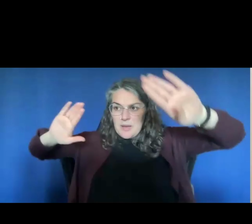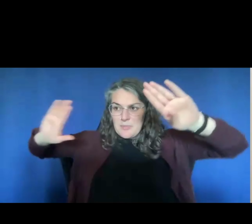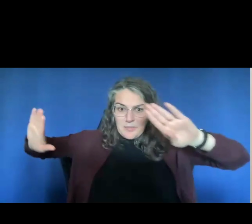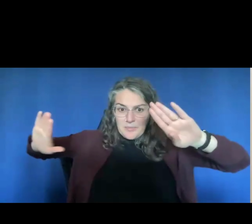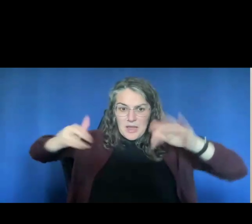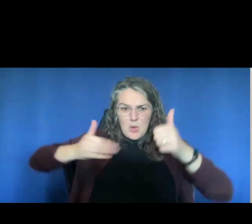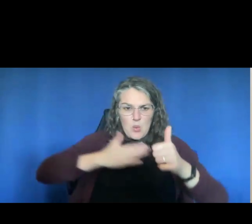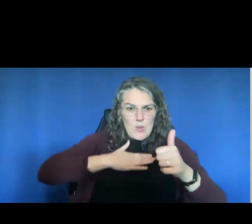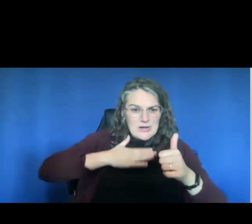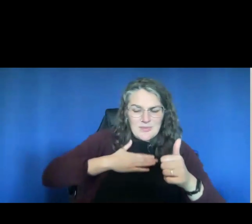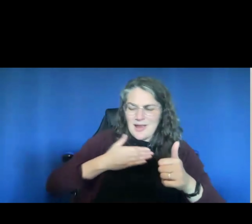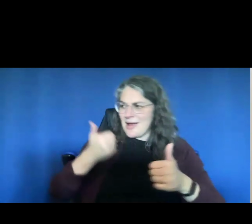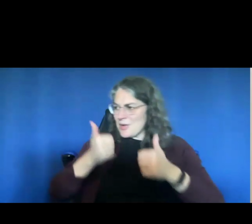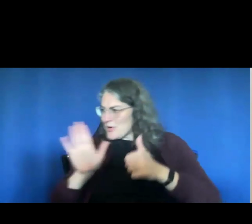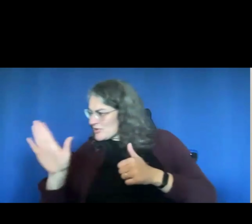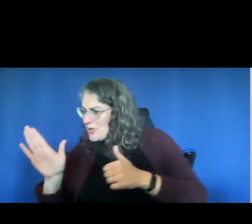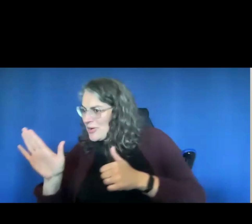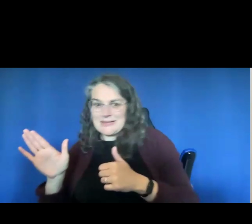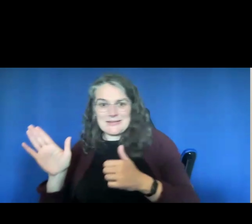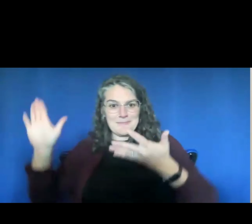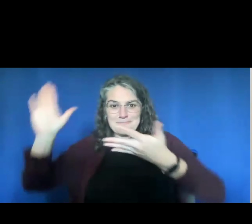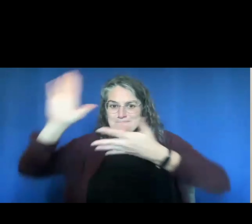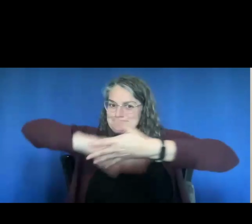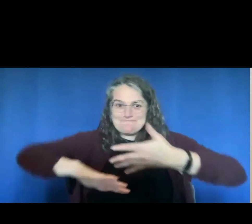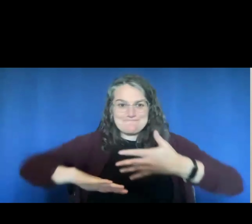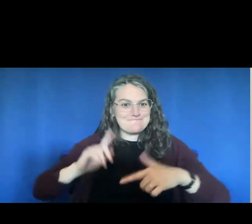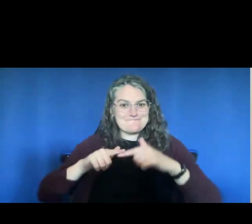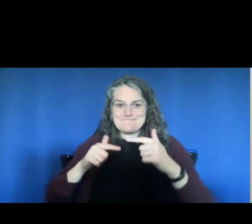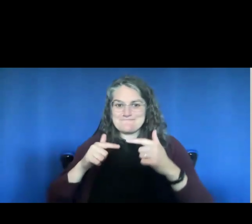the collection felt profound.